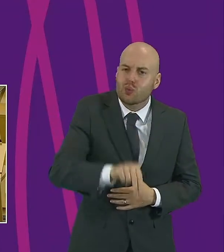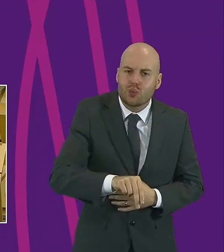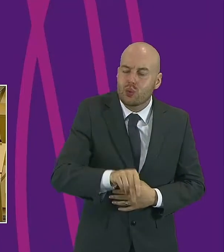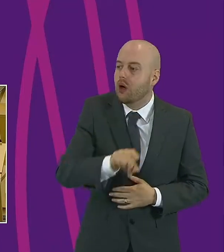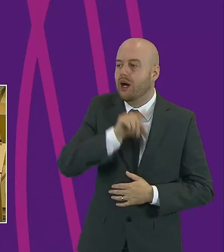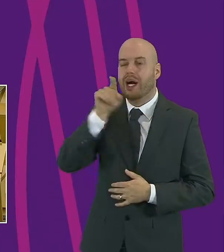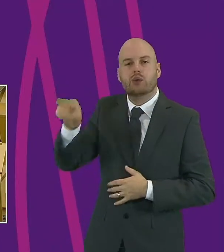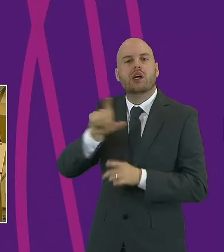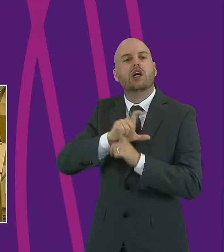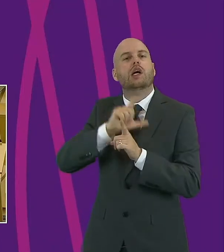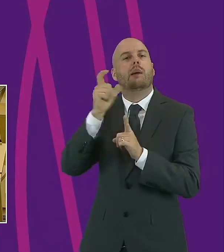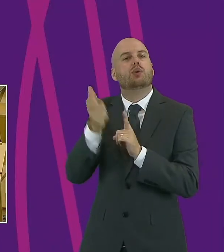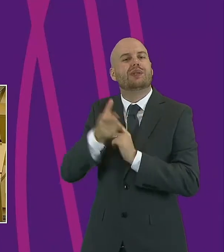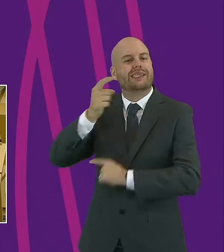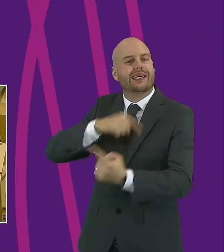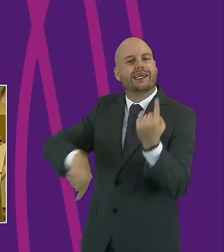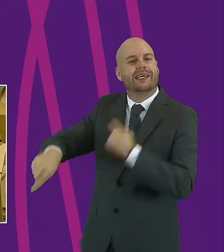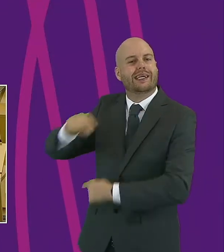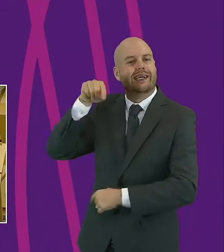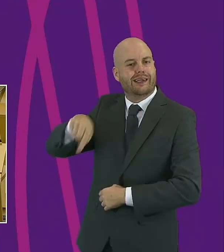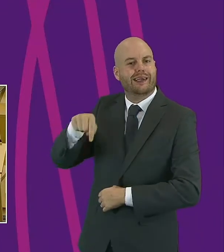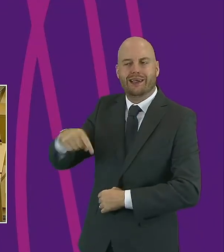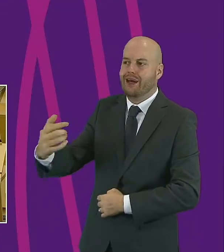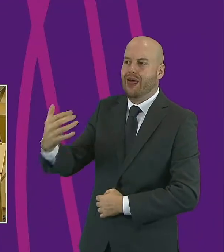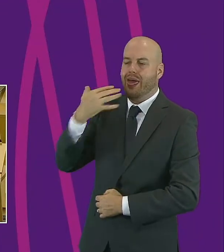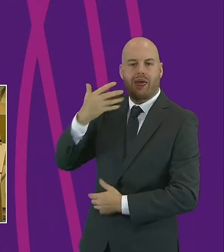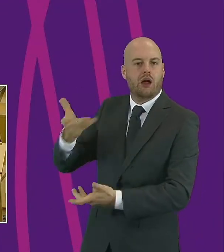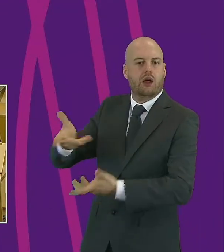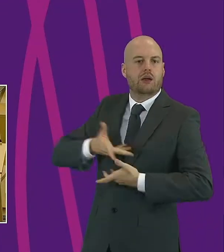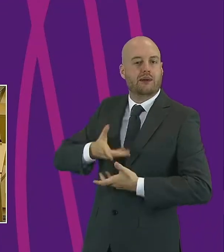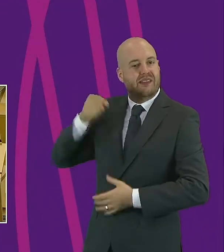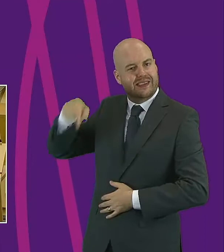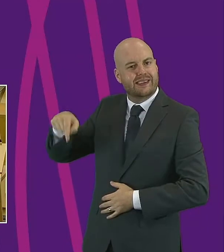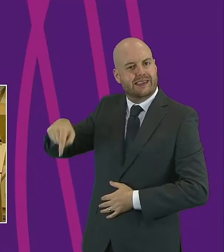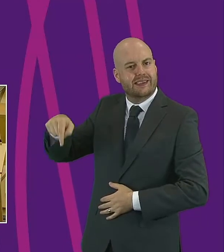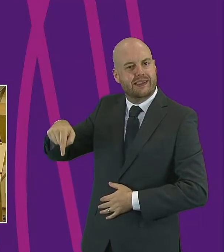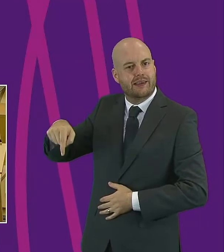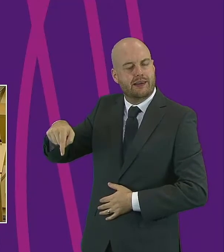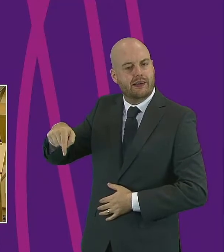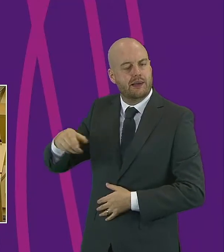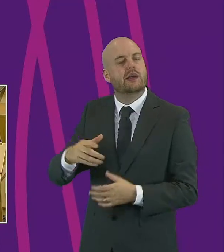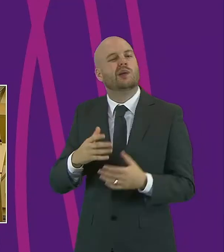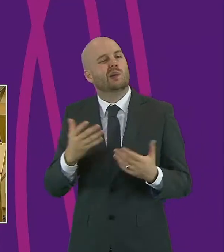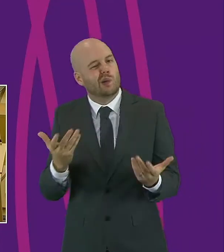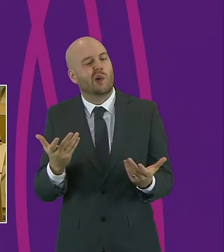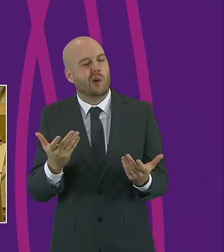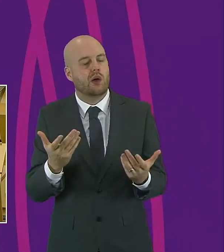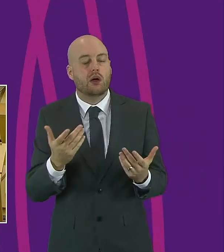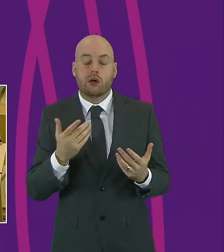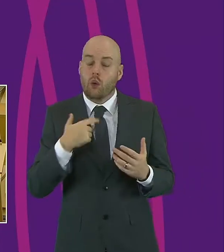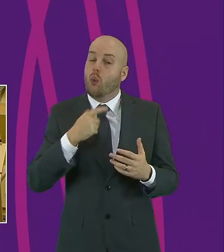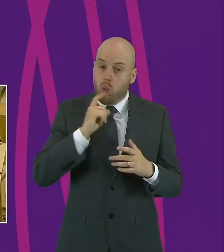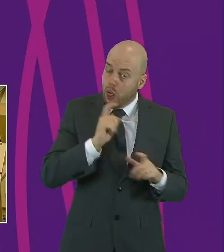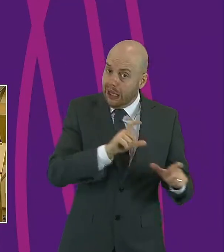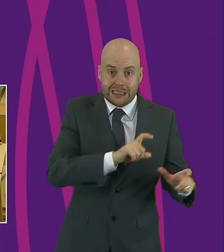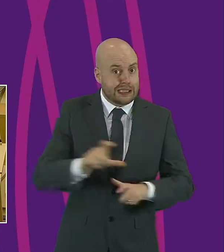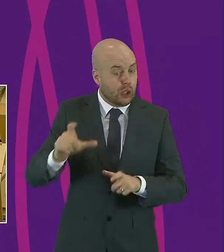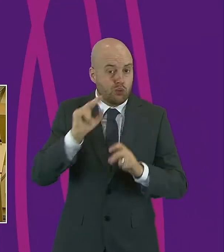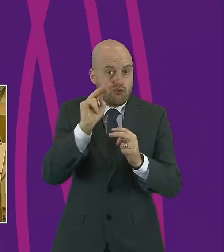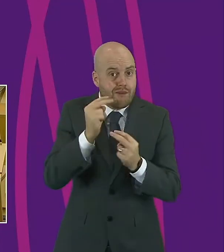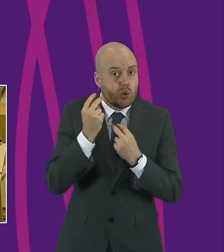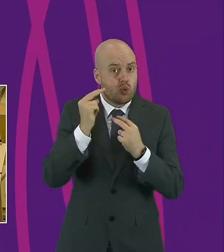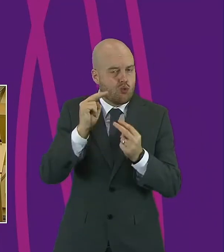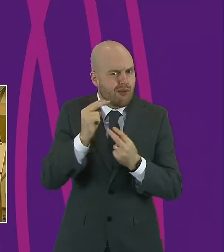But we have to keep this evidence under review. The guidance that is in place right now has been informed by scientific evidence. We will